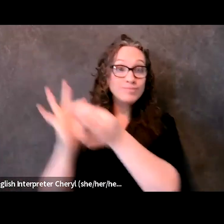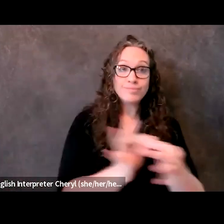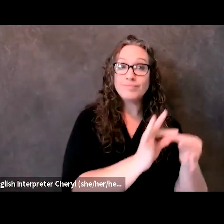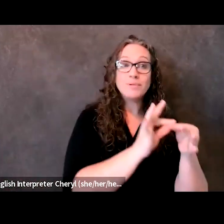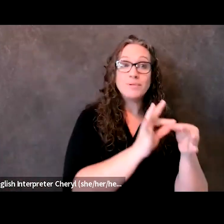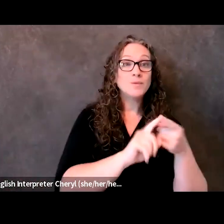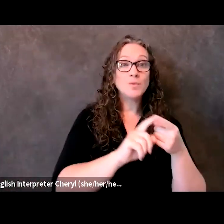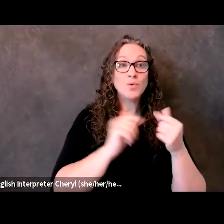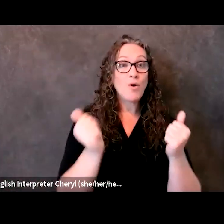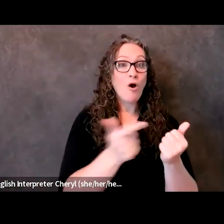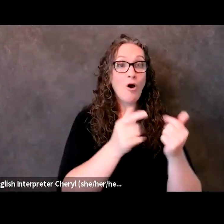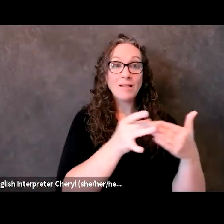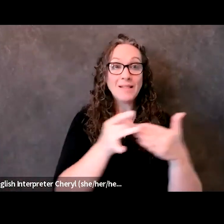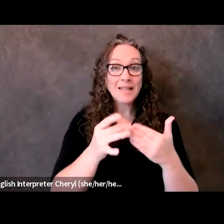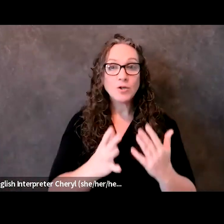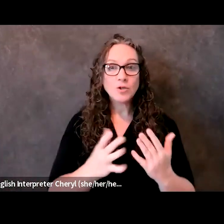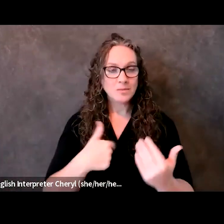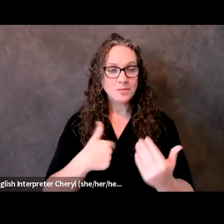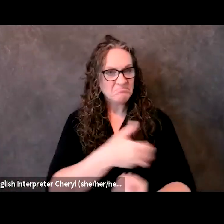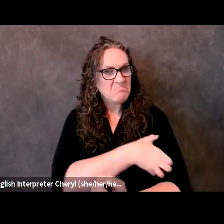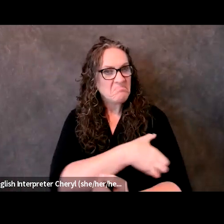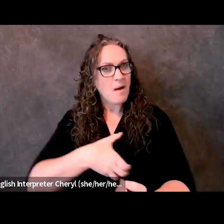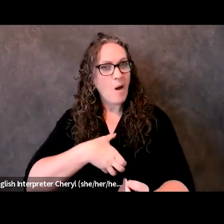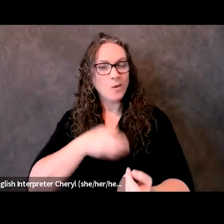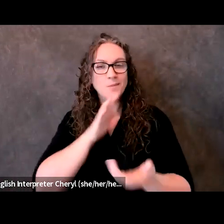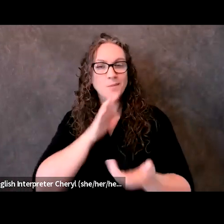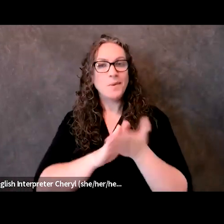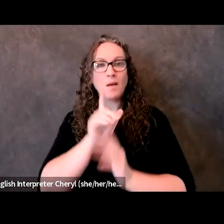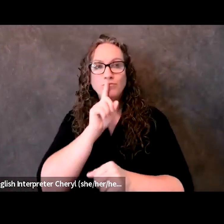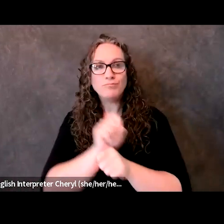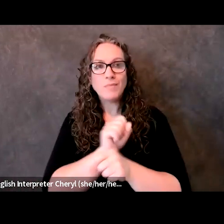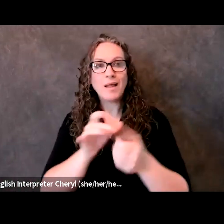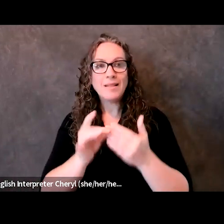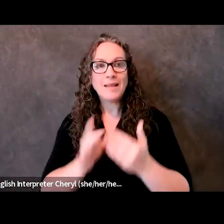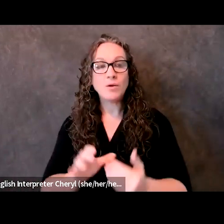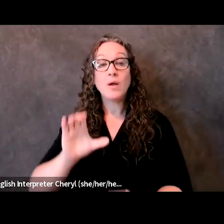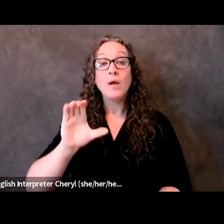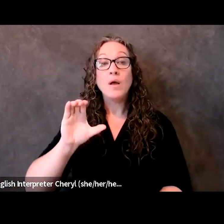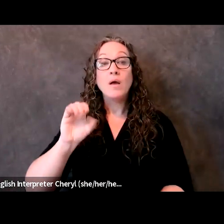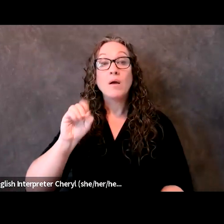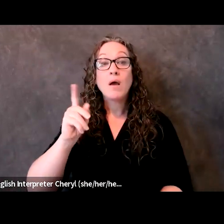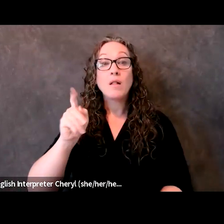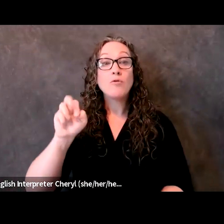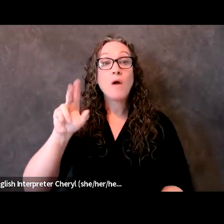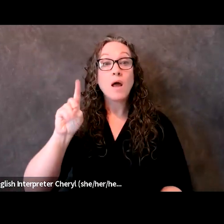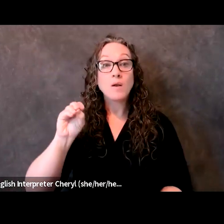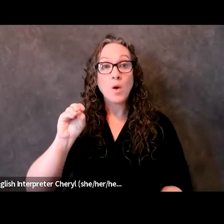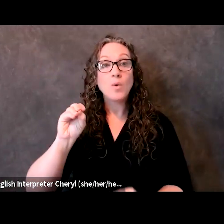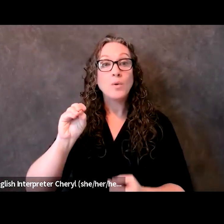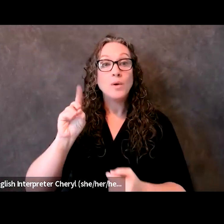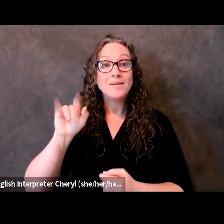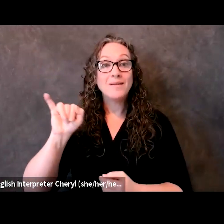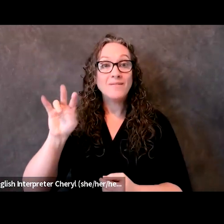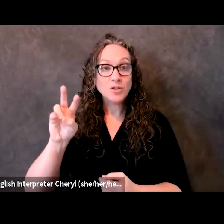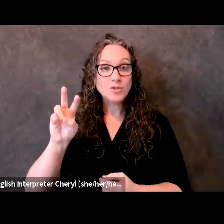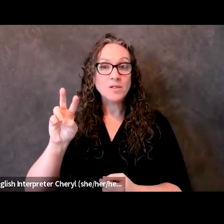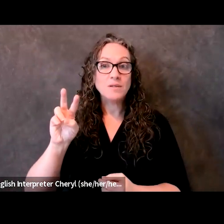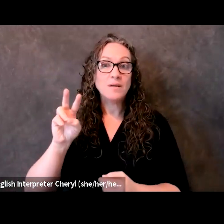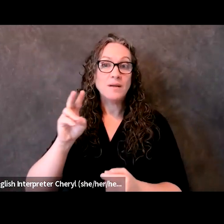to become a real leader in this space. The Colorado Division of Homeland Security and Emergency